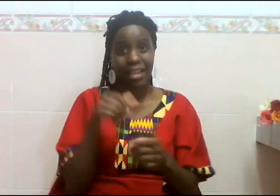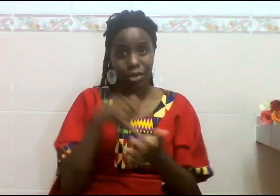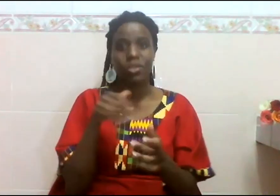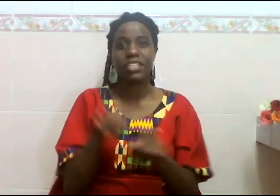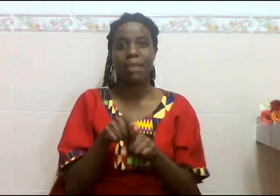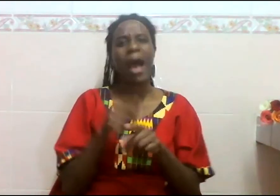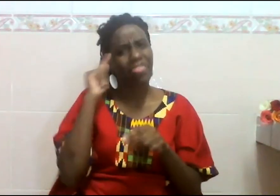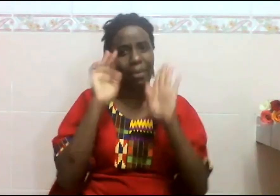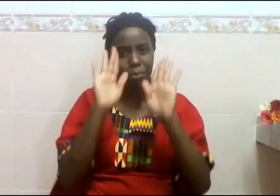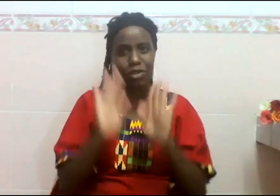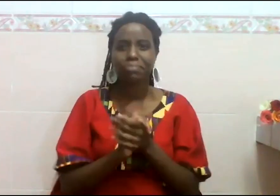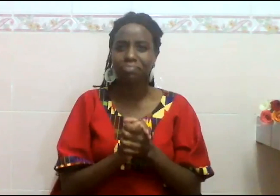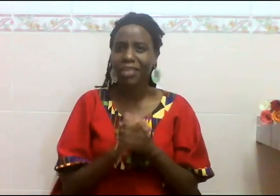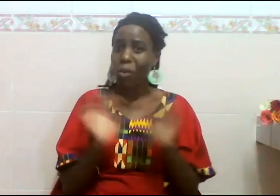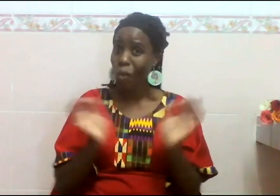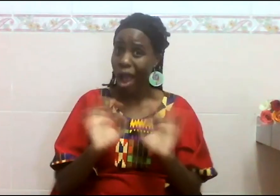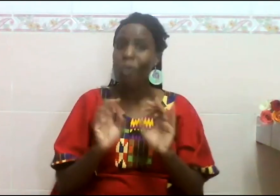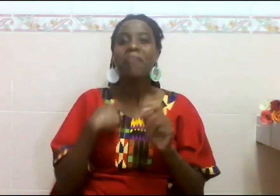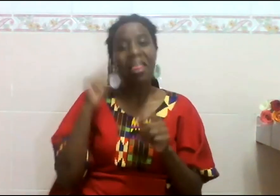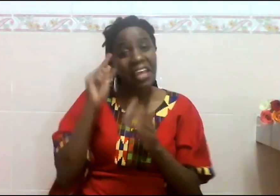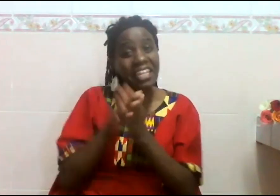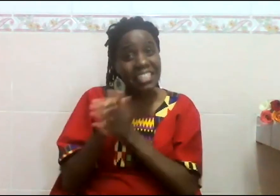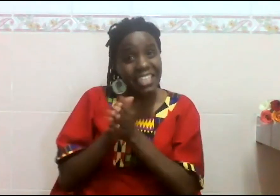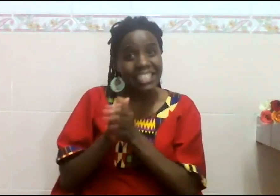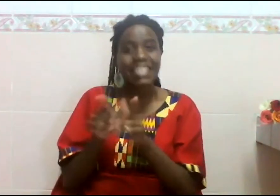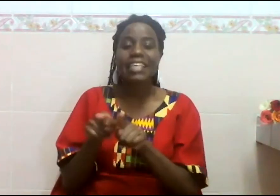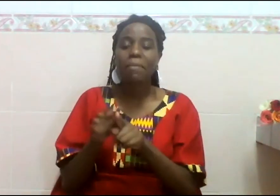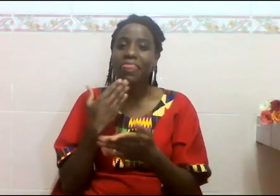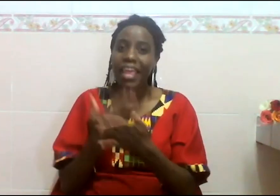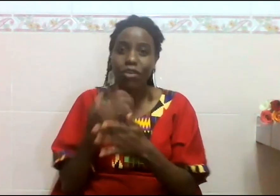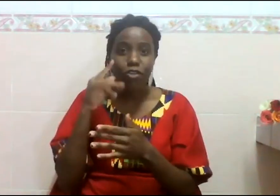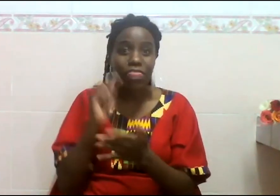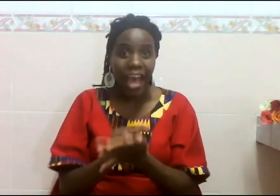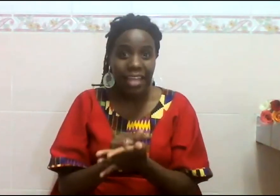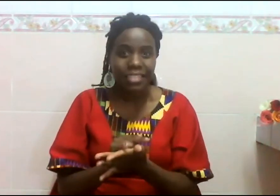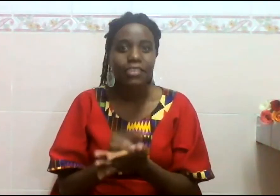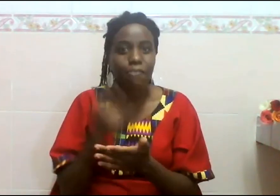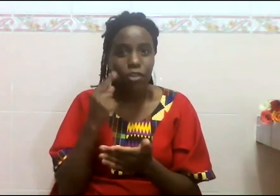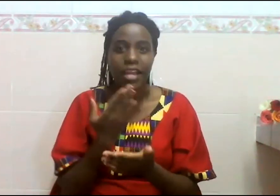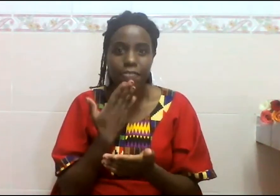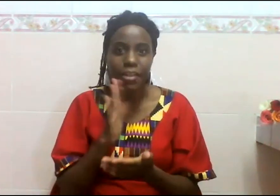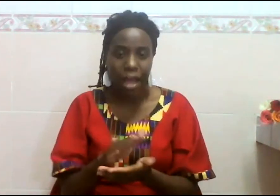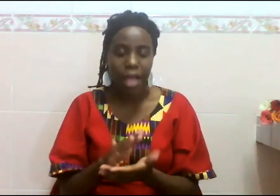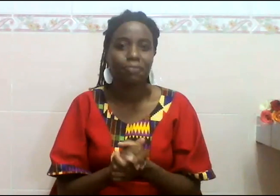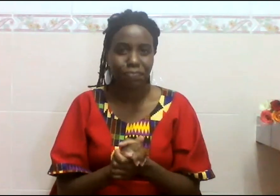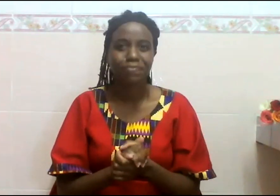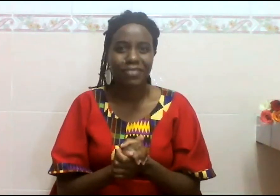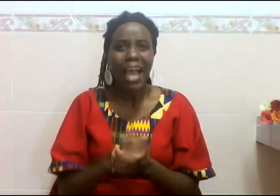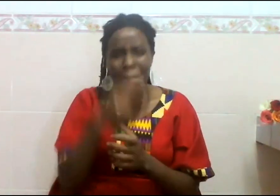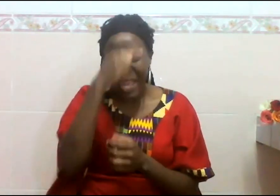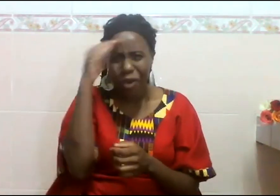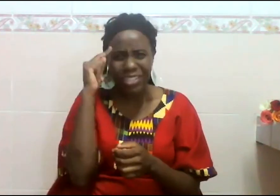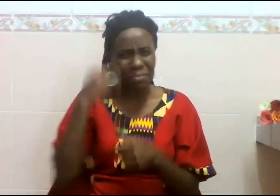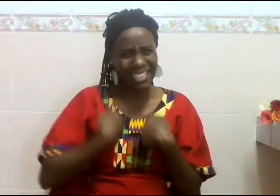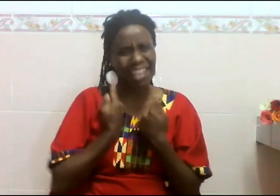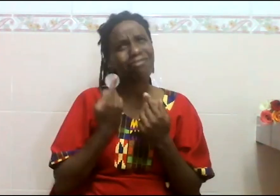that's really interesting to hear, and thank you very much for that, and also thanks especially for being involved in and engaged in that work, because I also think it's super